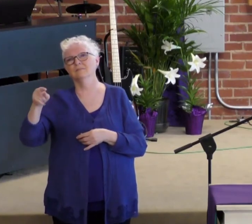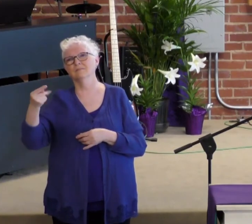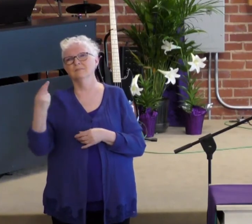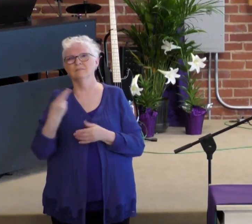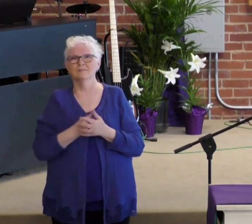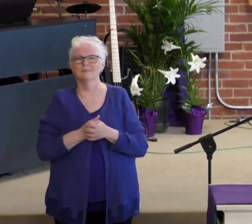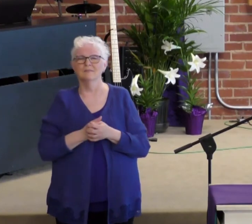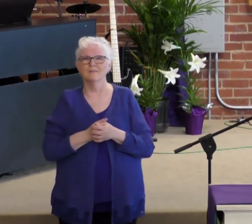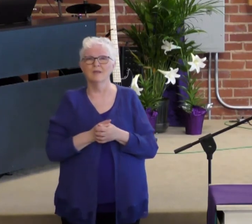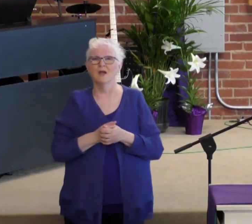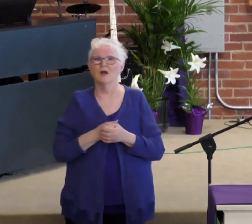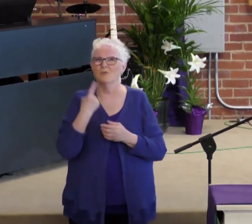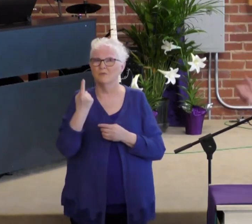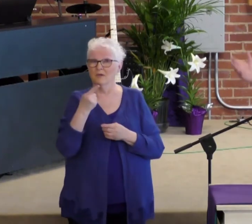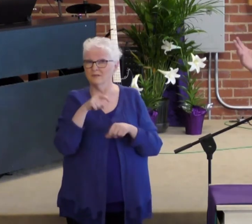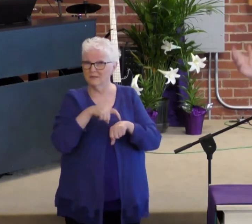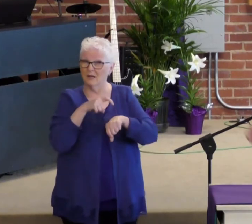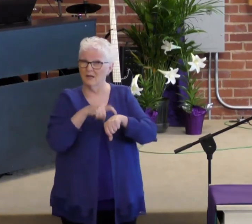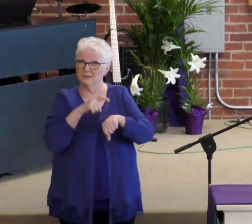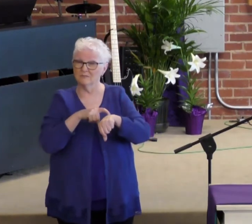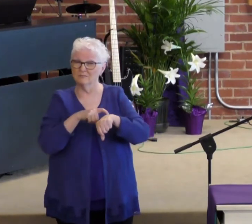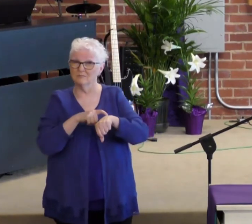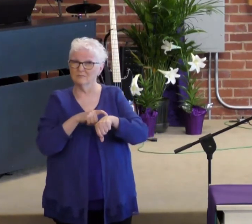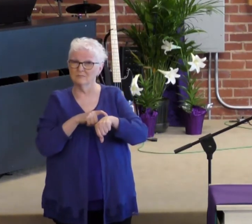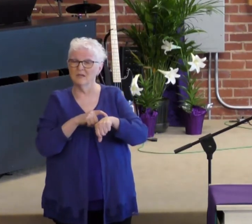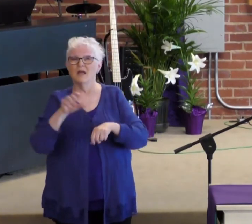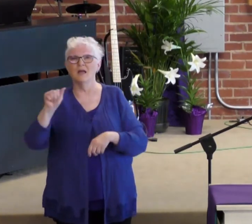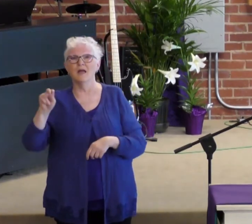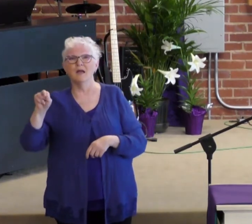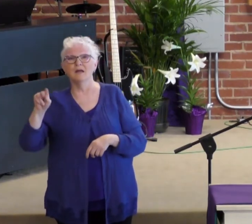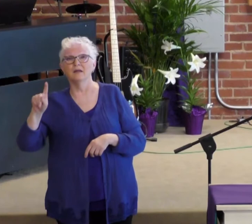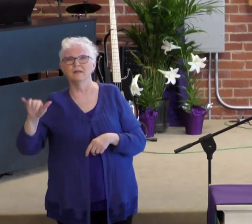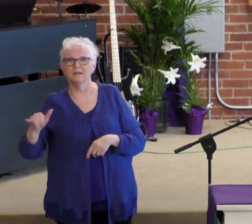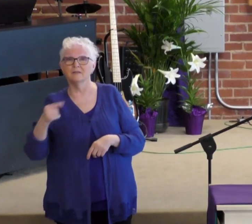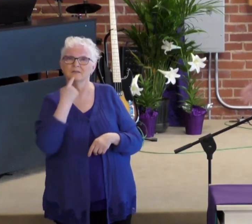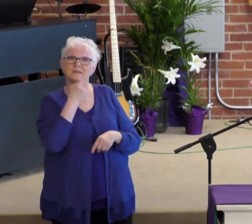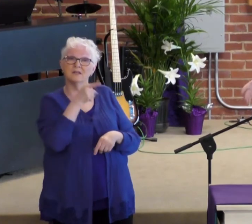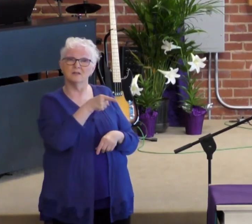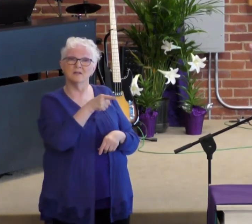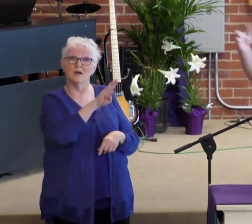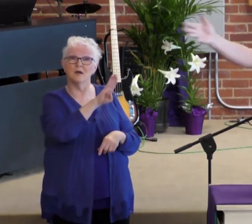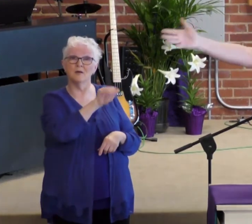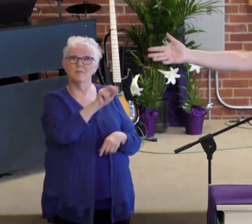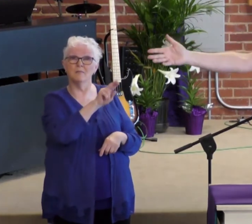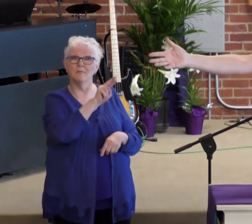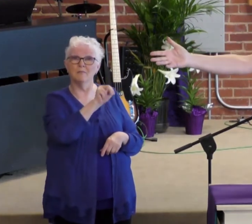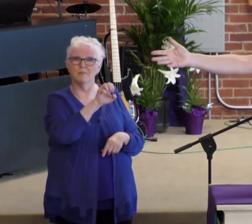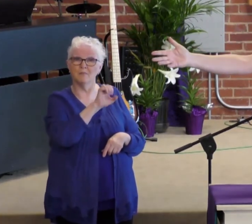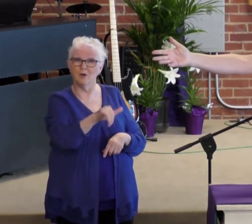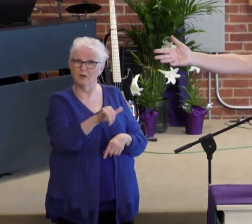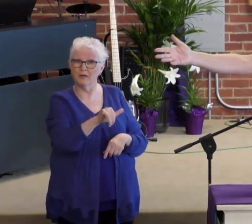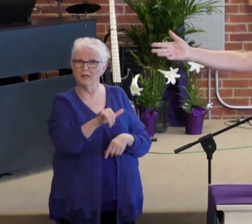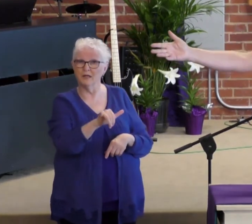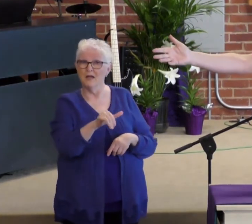all the details, but Andy was telling Barney that, Barney, there's nothing to be afraid of except,